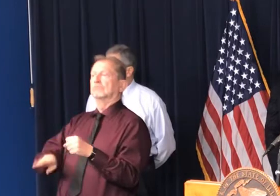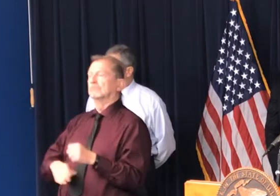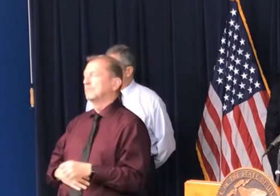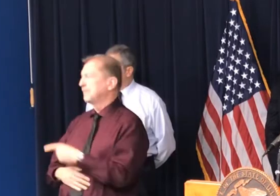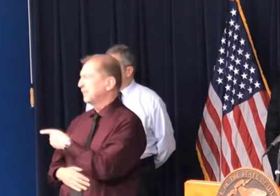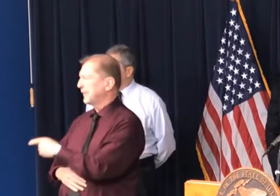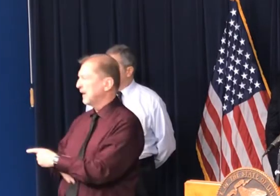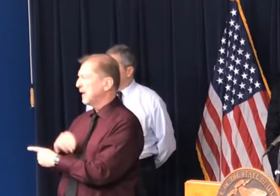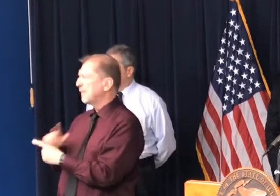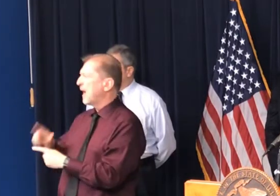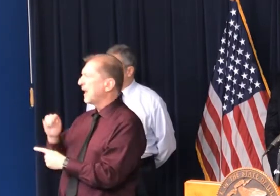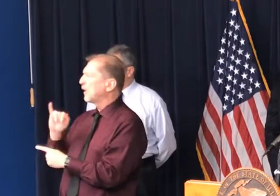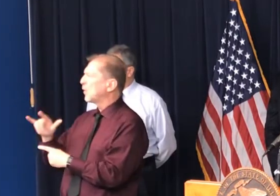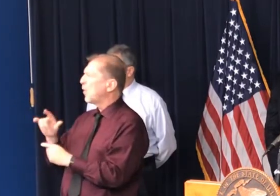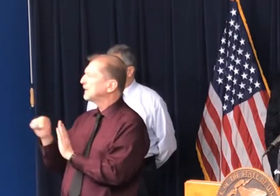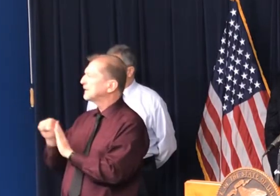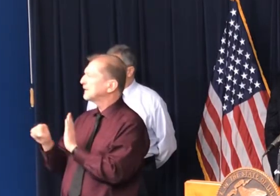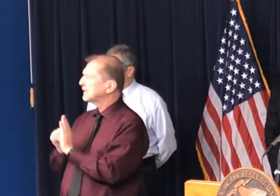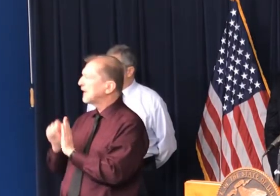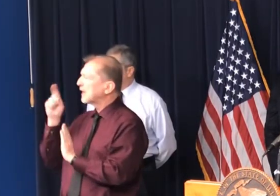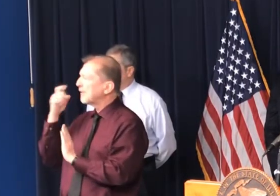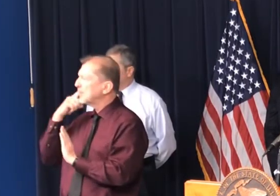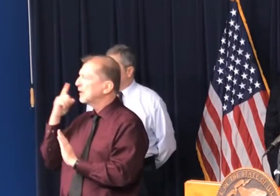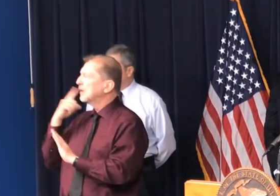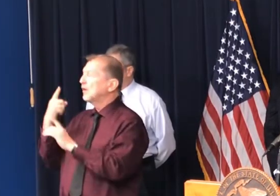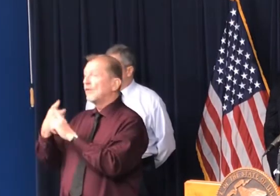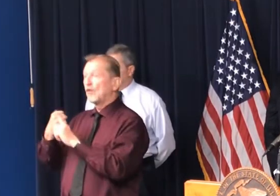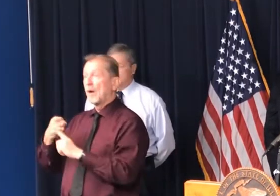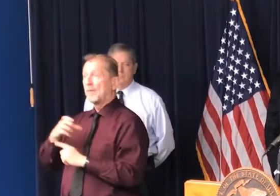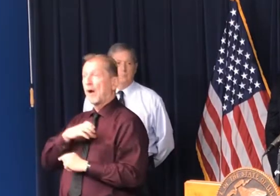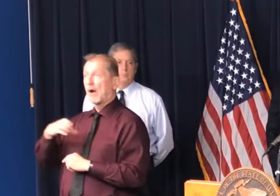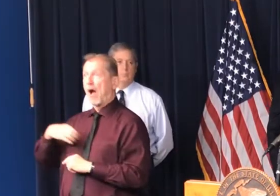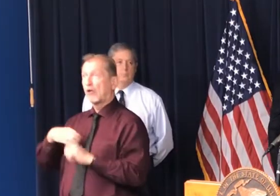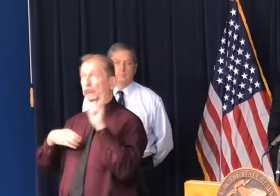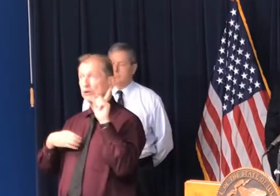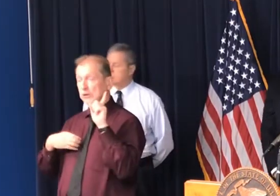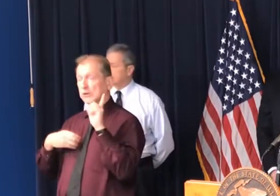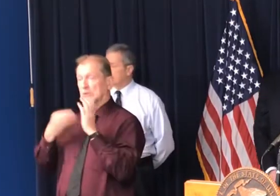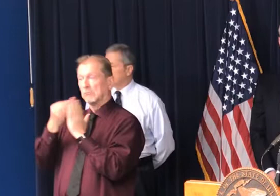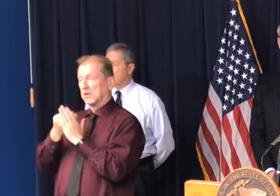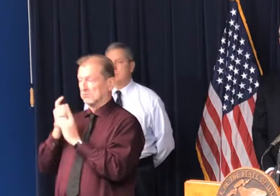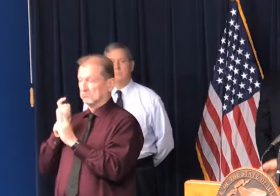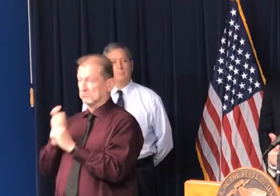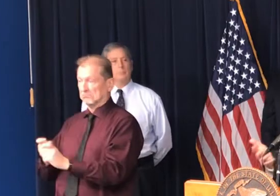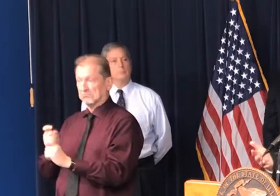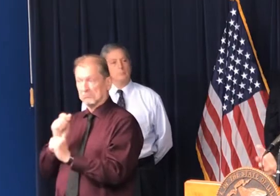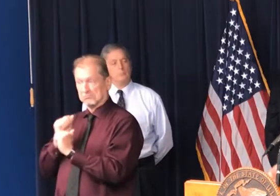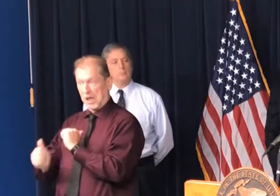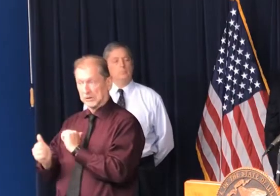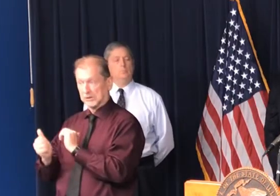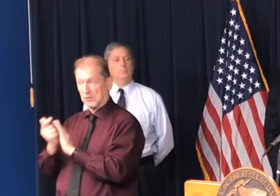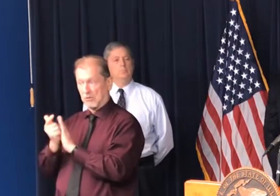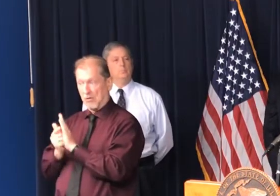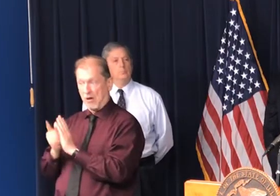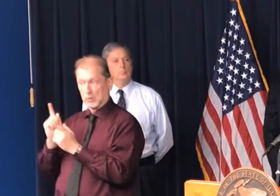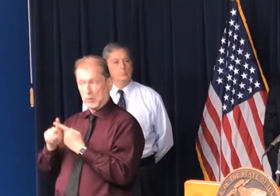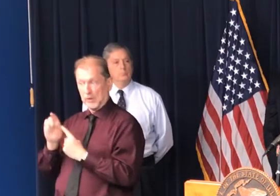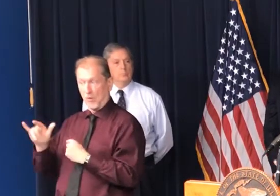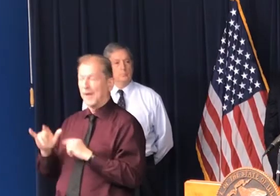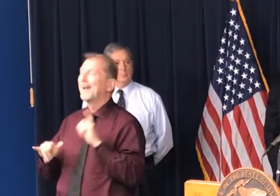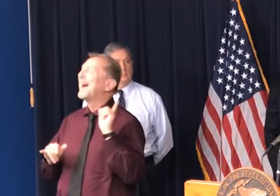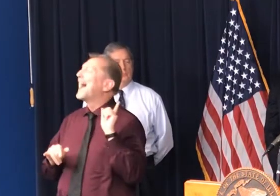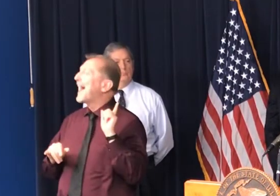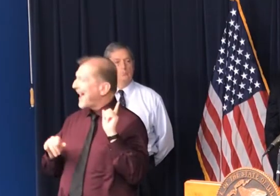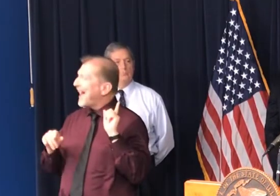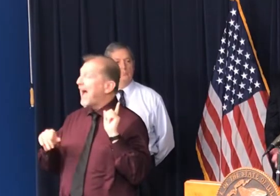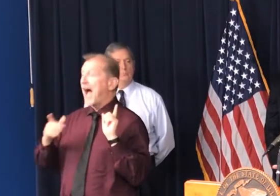much Illinois and local governments in the state will get from the congressional stimulus bill? We don't yet know. I mean, let me add to everybody that that bill